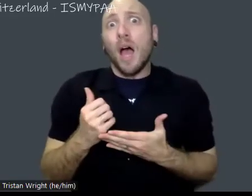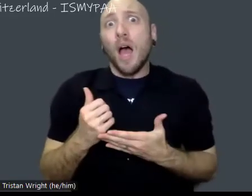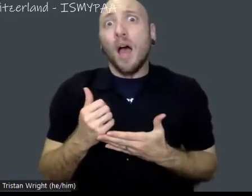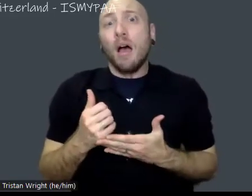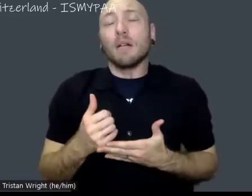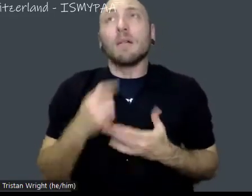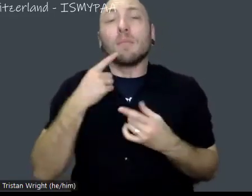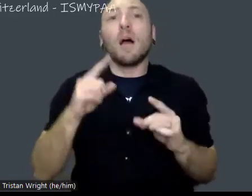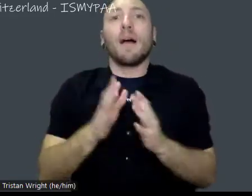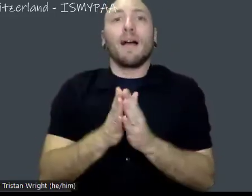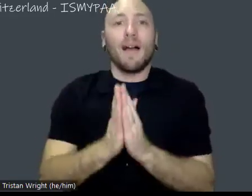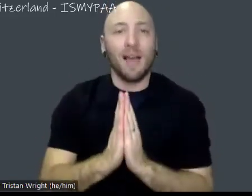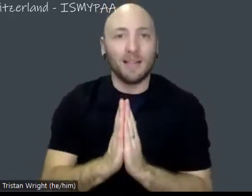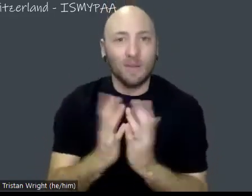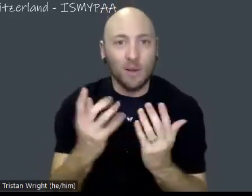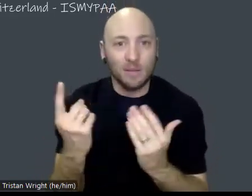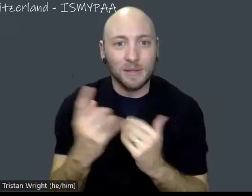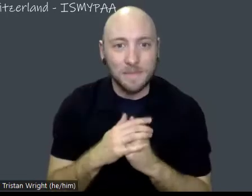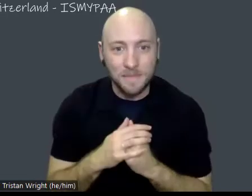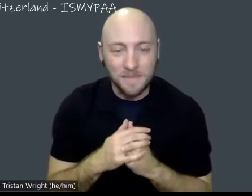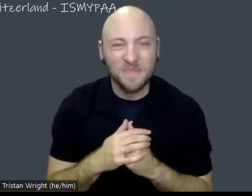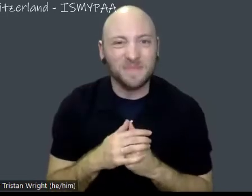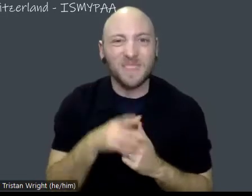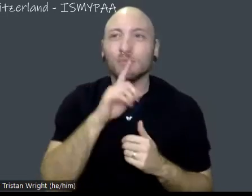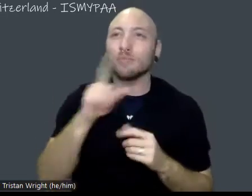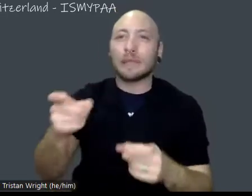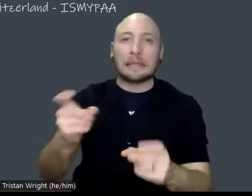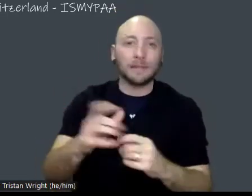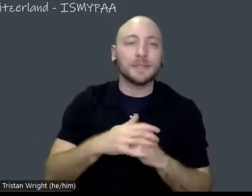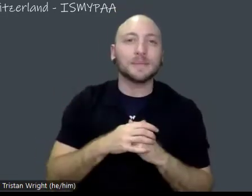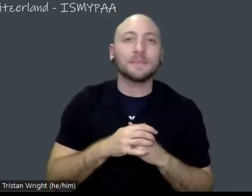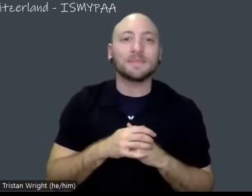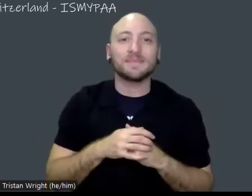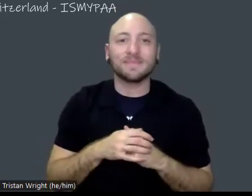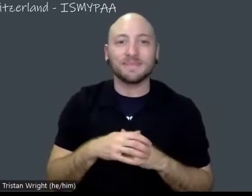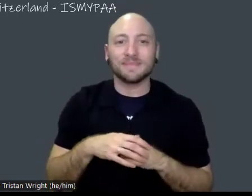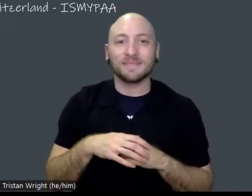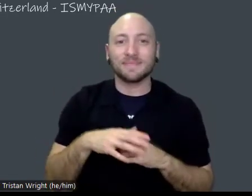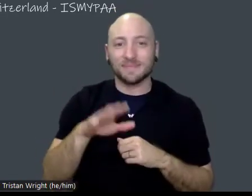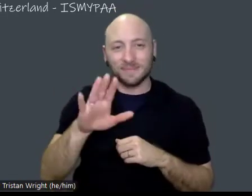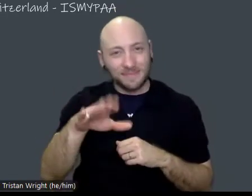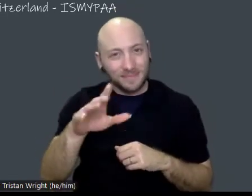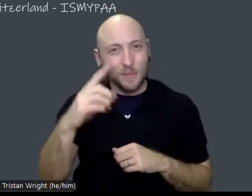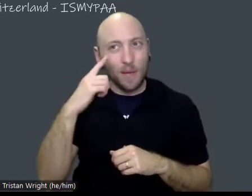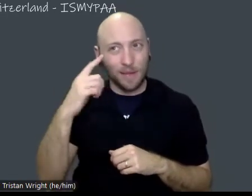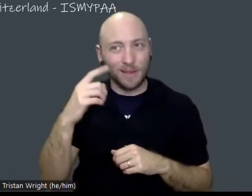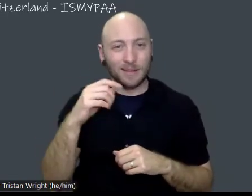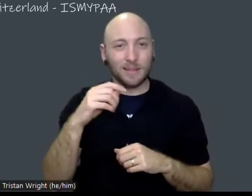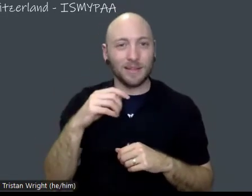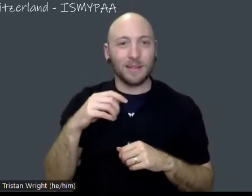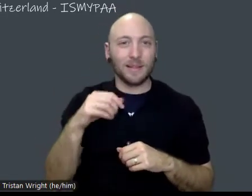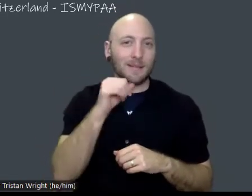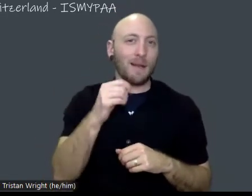did not occur just on purpose or just by chance, but there is a reason behind. Lucky